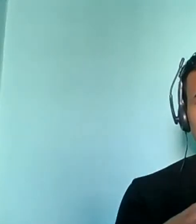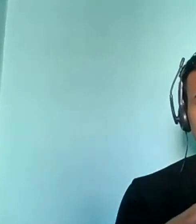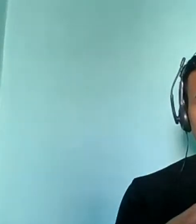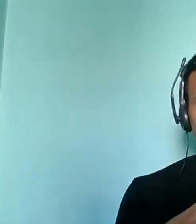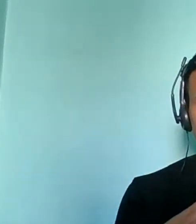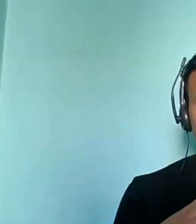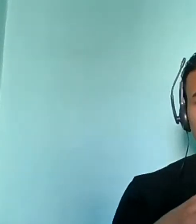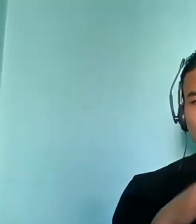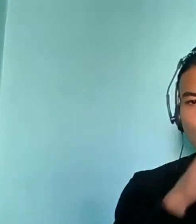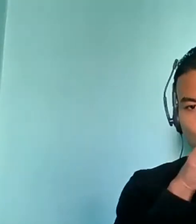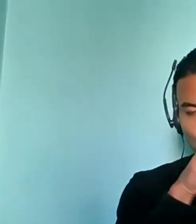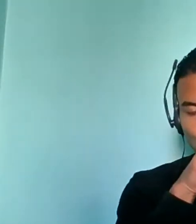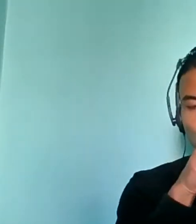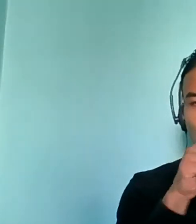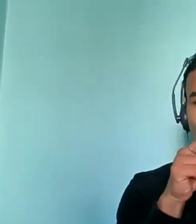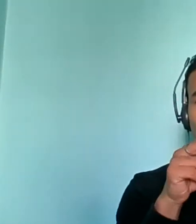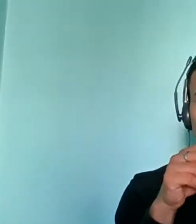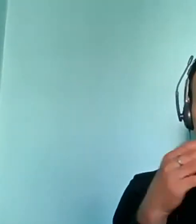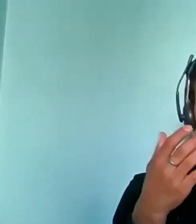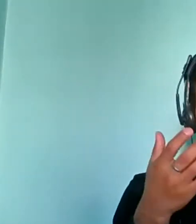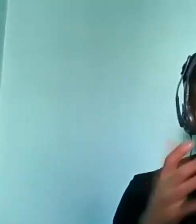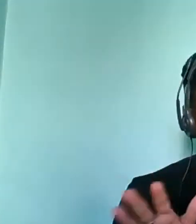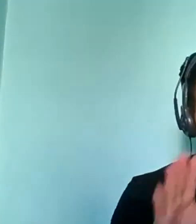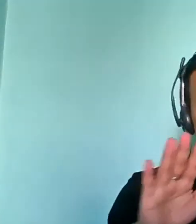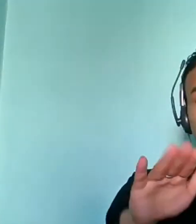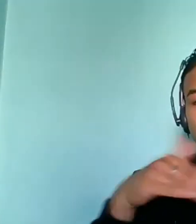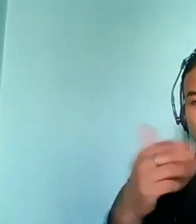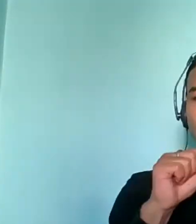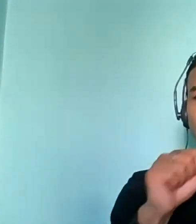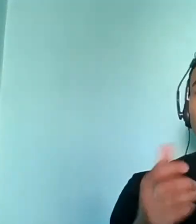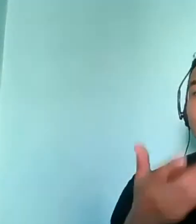the speech done. So